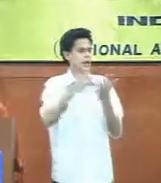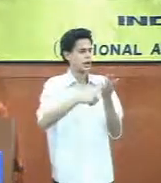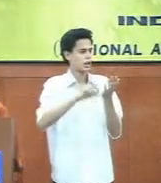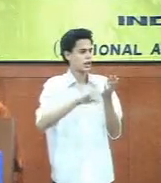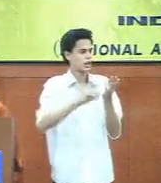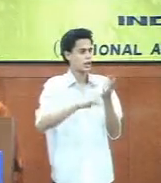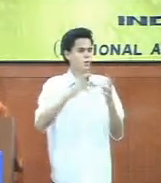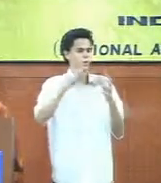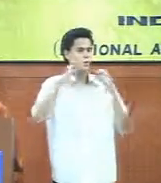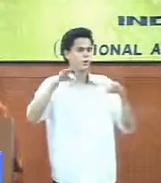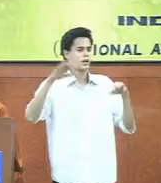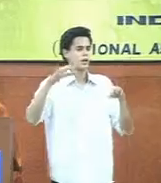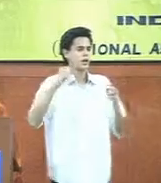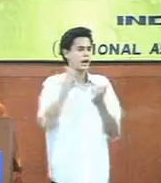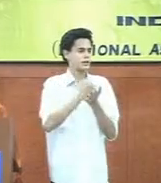HRLN in Delhi.